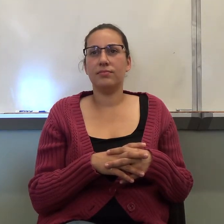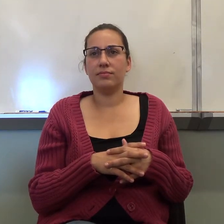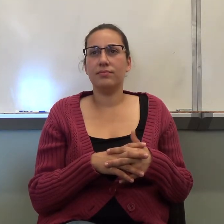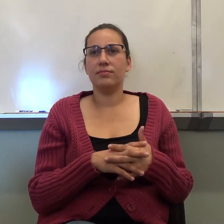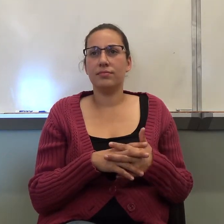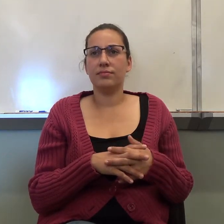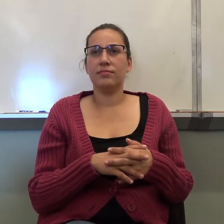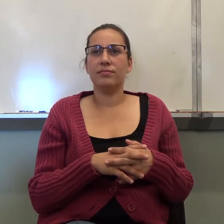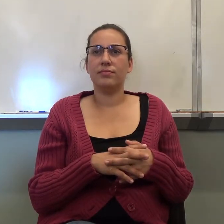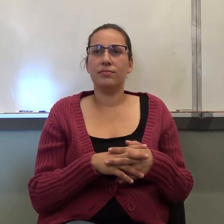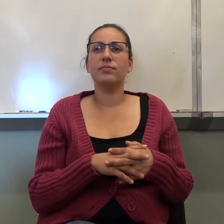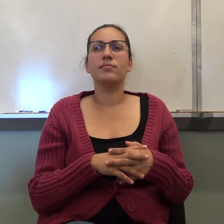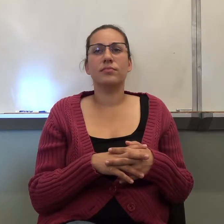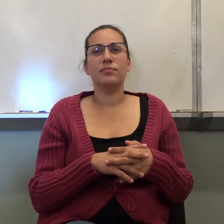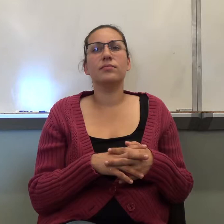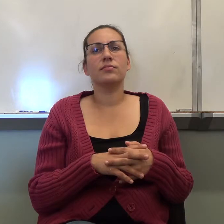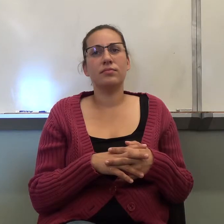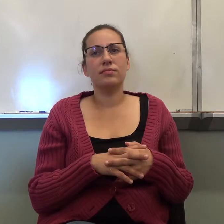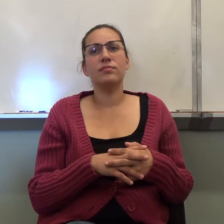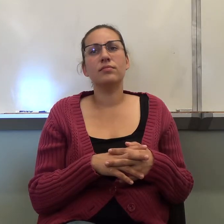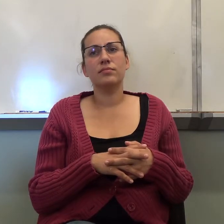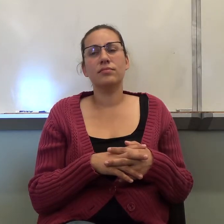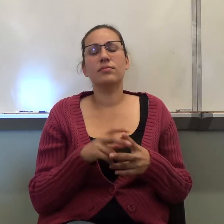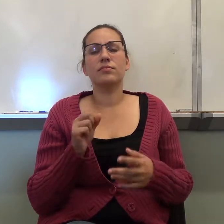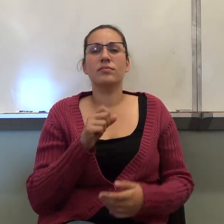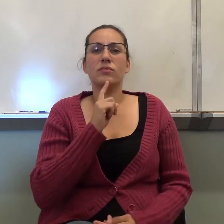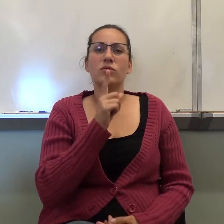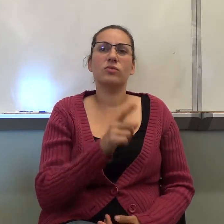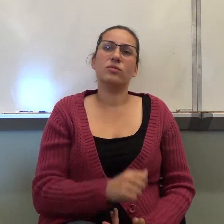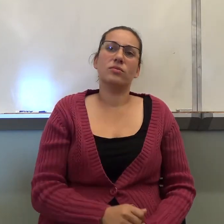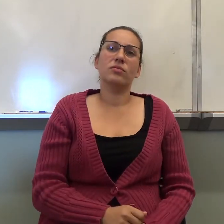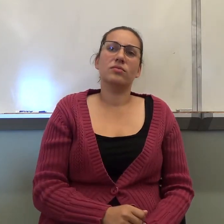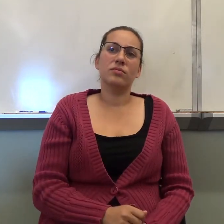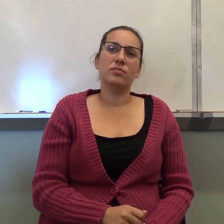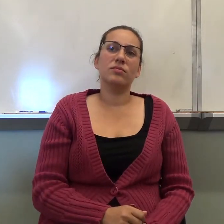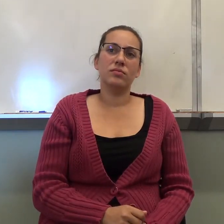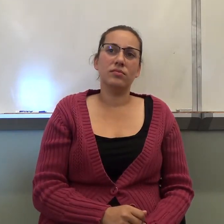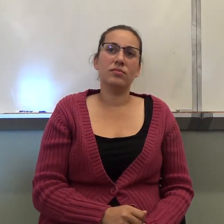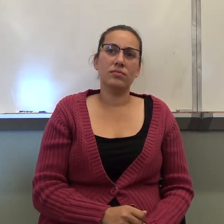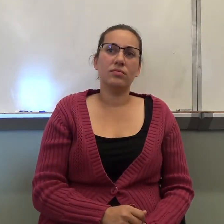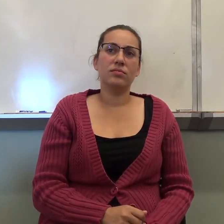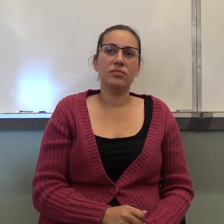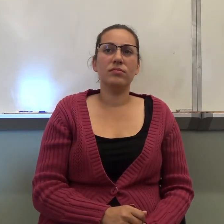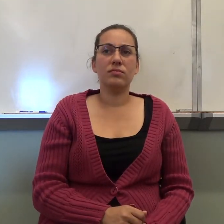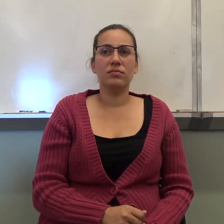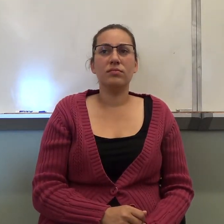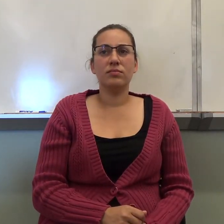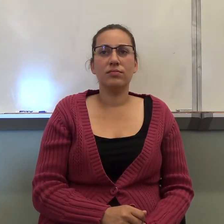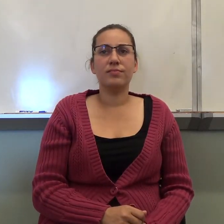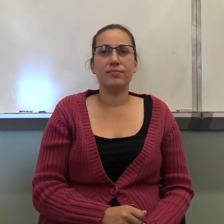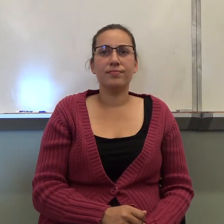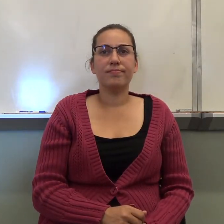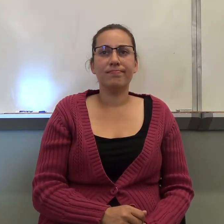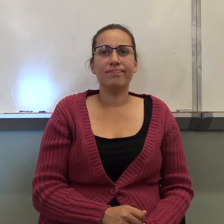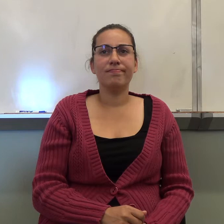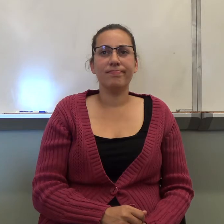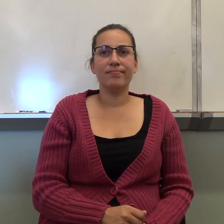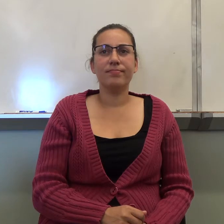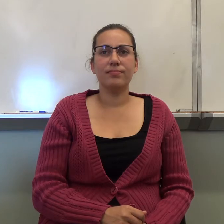16. That happens with any 3 numbers. By the way, it also happens with negative numbers. Okay, negative or positive makes no difference,